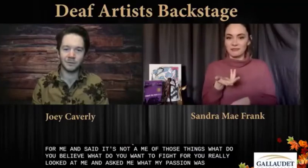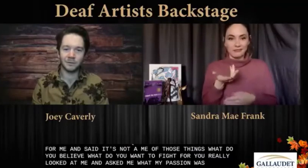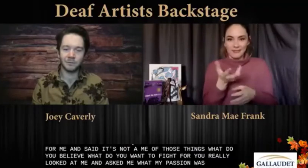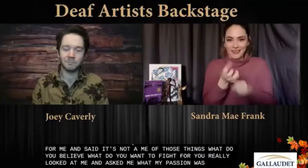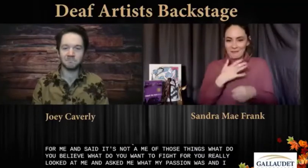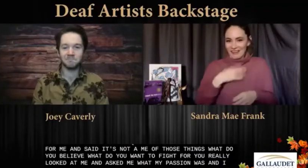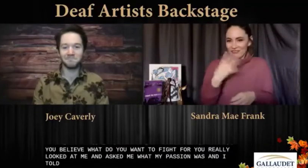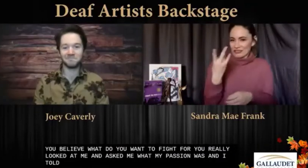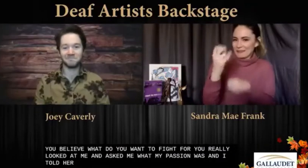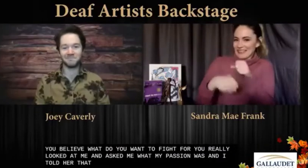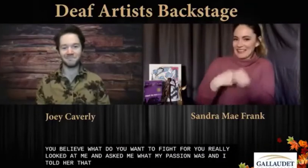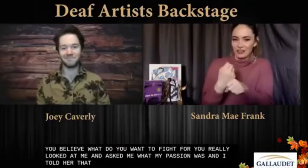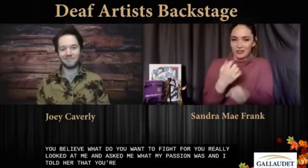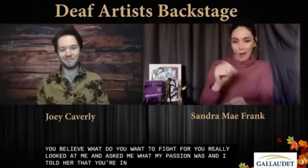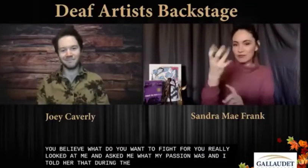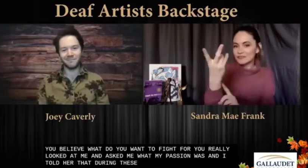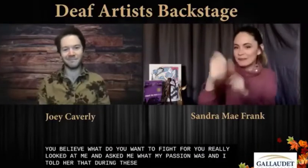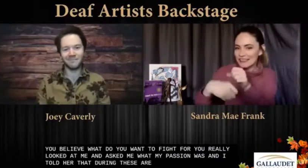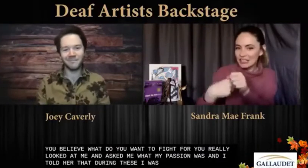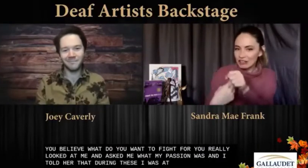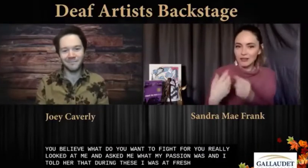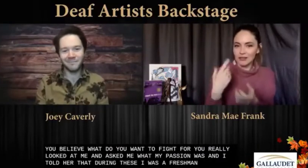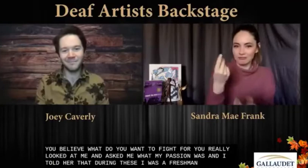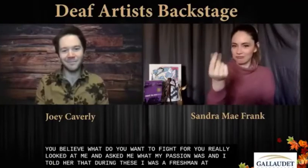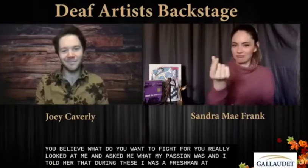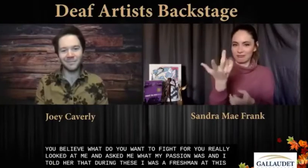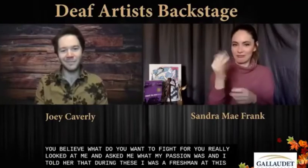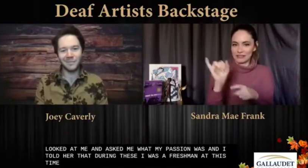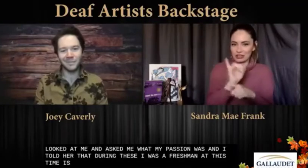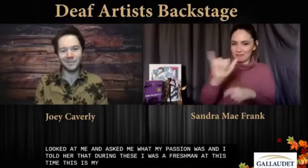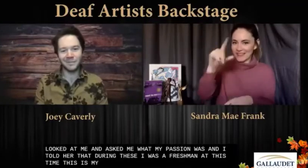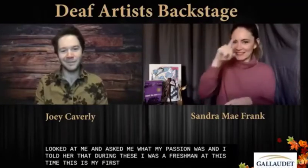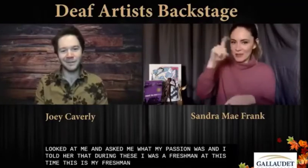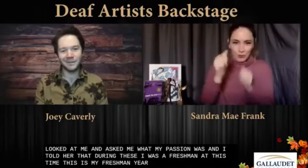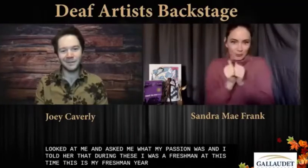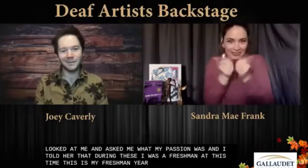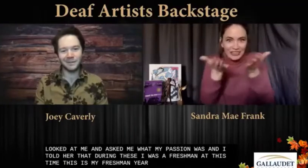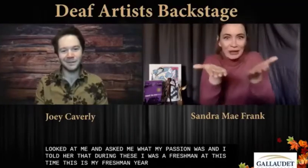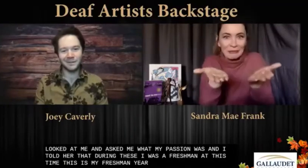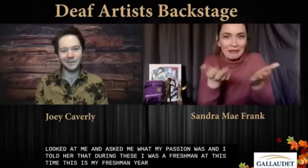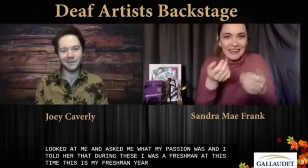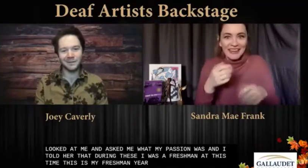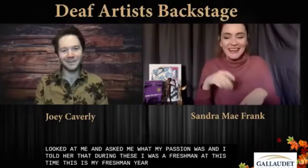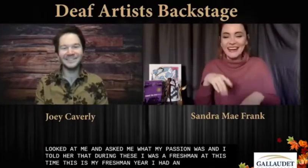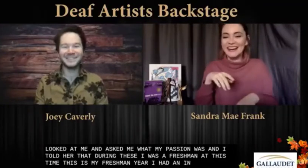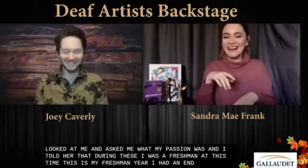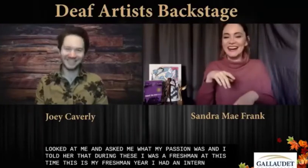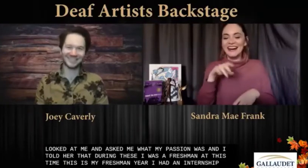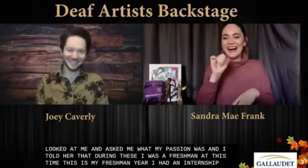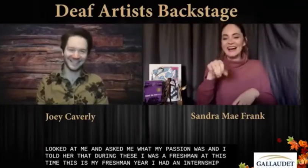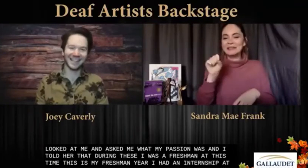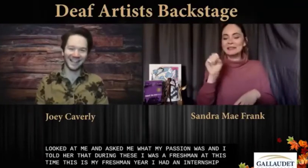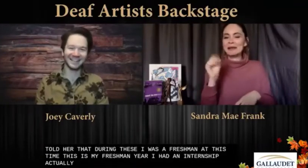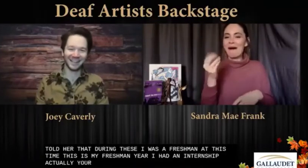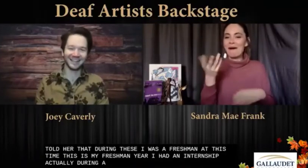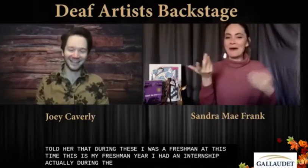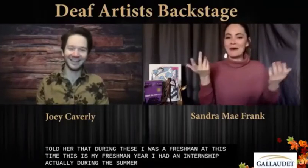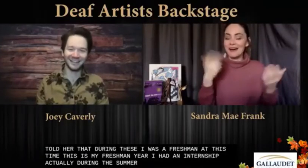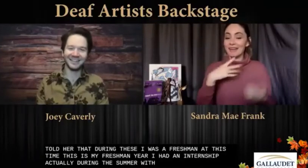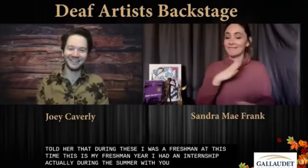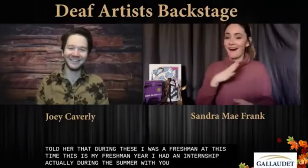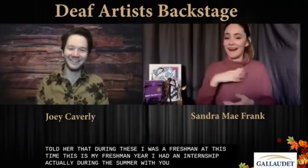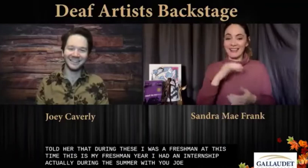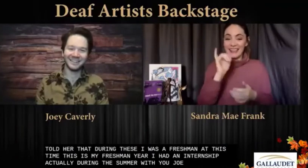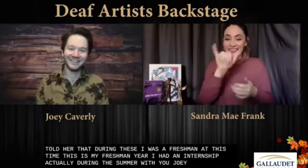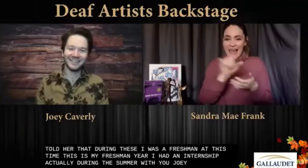and I told her that during these I was a freshman at this time this is my freshman year I had an internship actually during the summer with